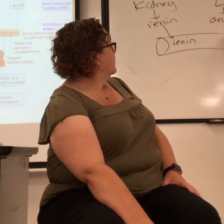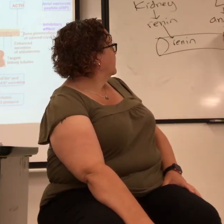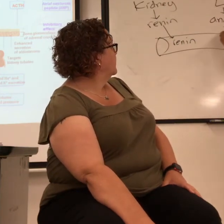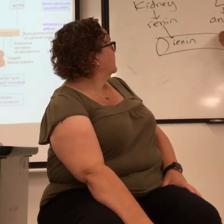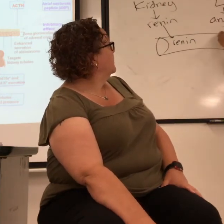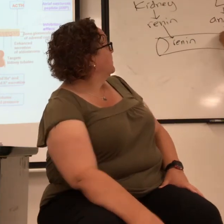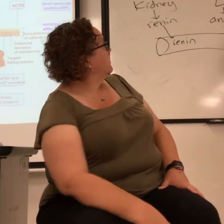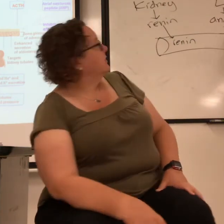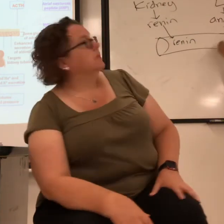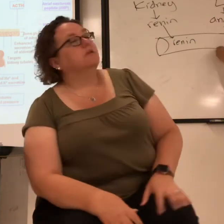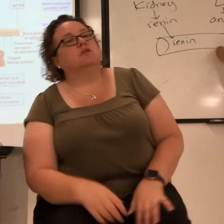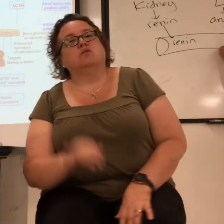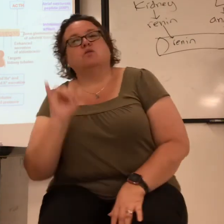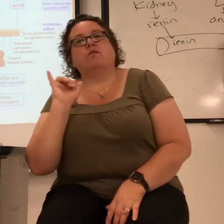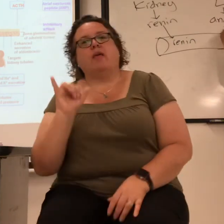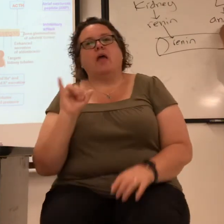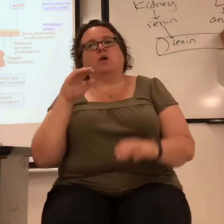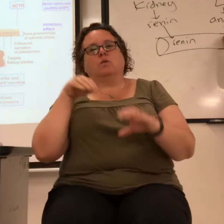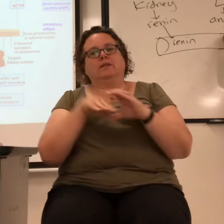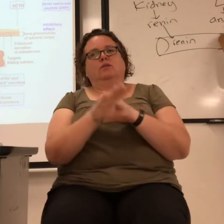So that makes it into the bloodstream.